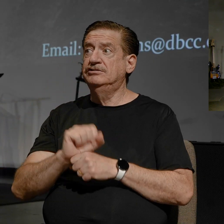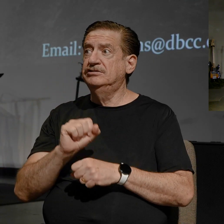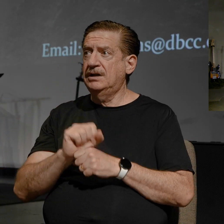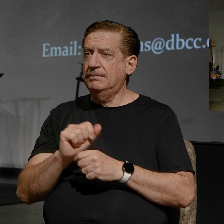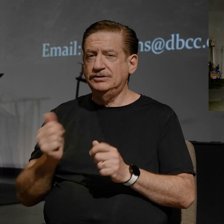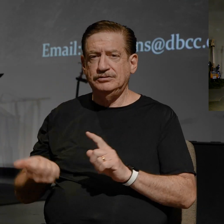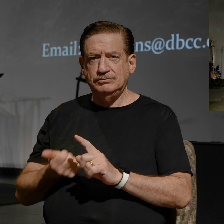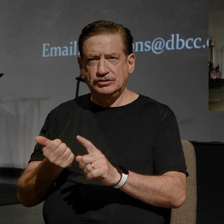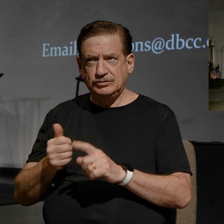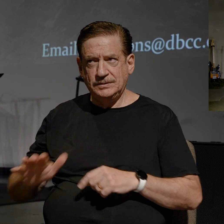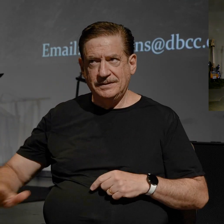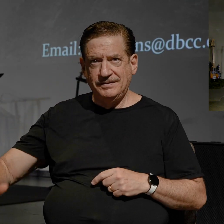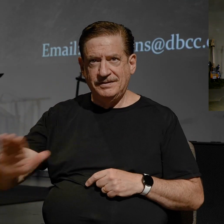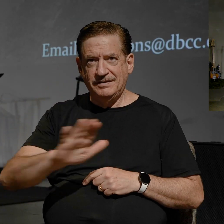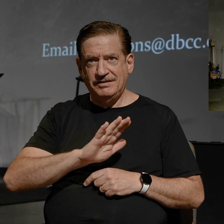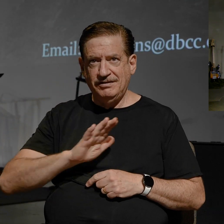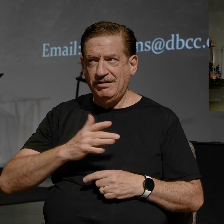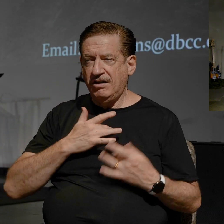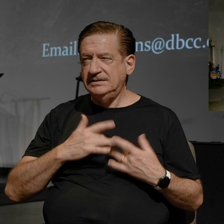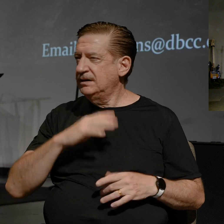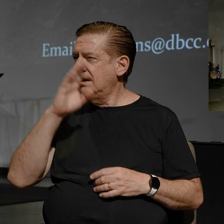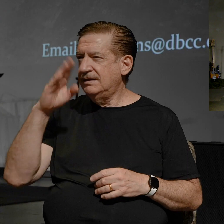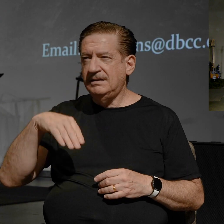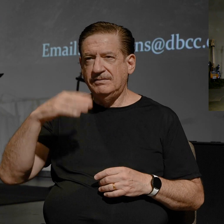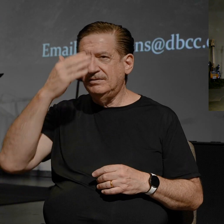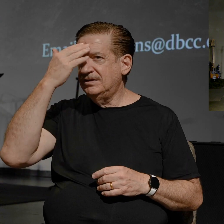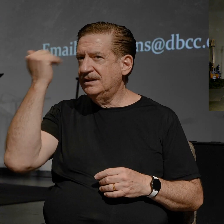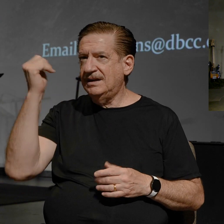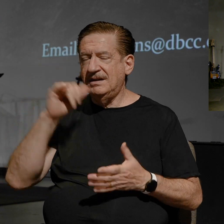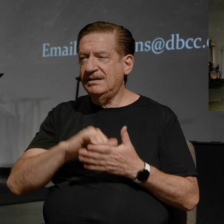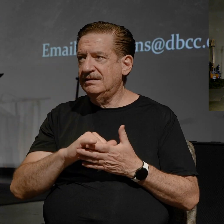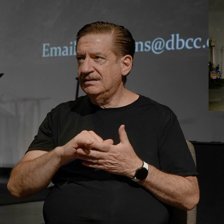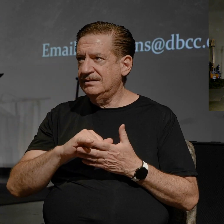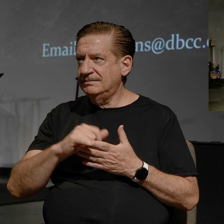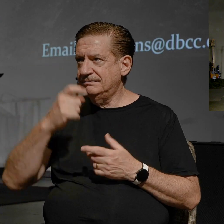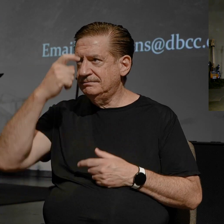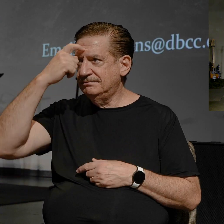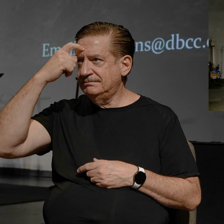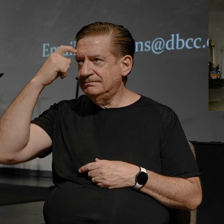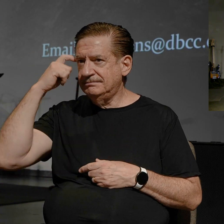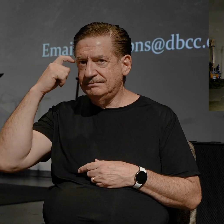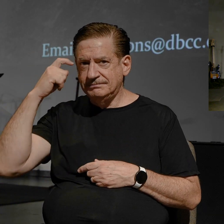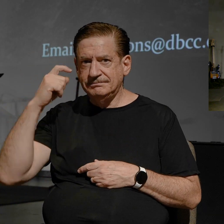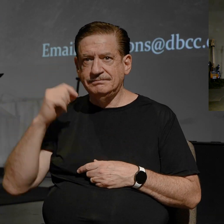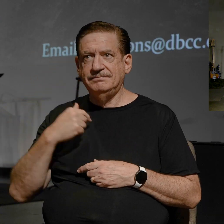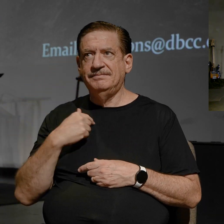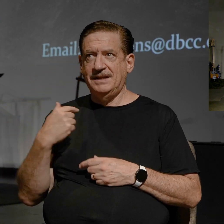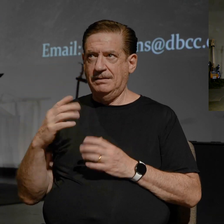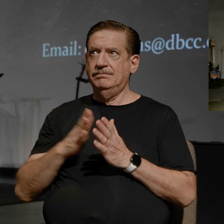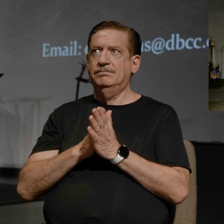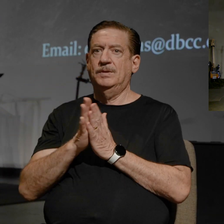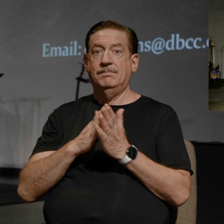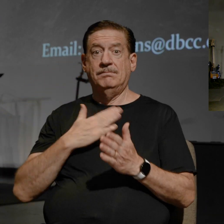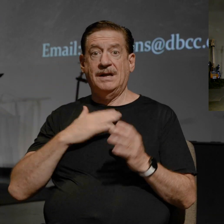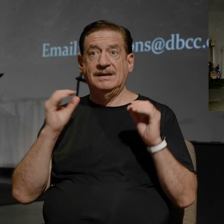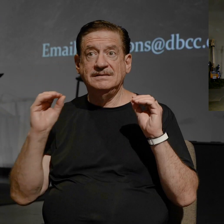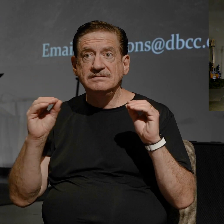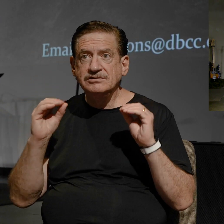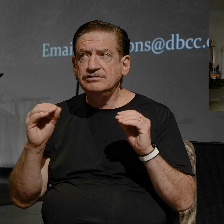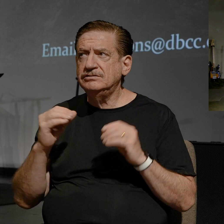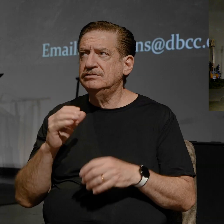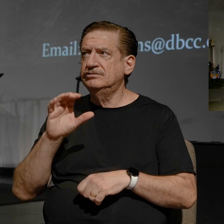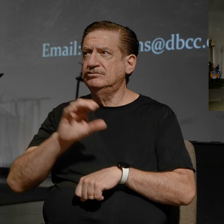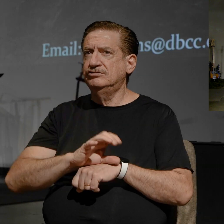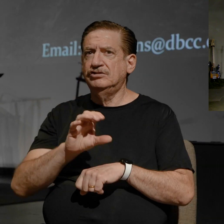their hearts. And I never forgot that, and that really motivated me in my teaching and even working now in church ministry